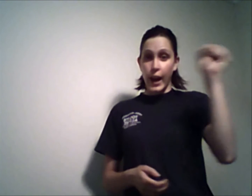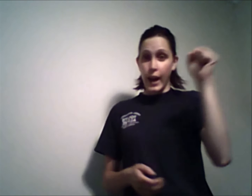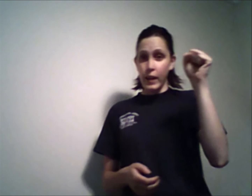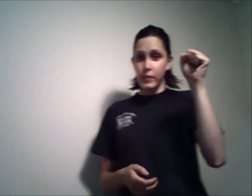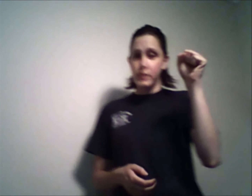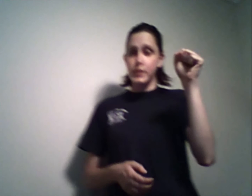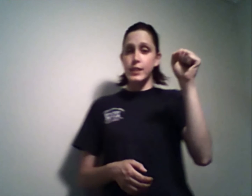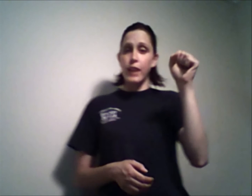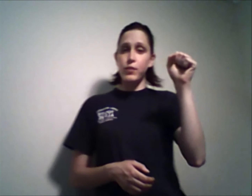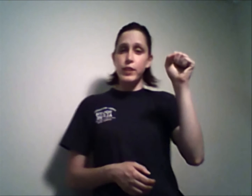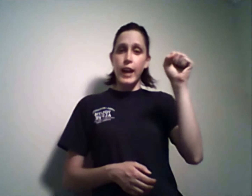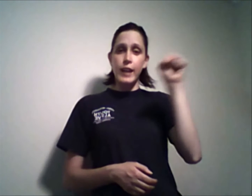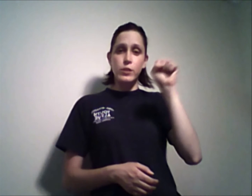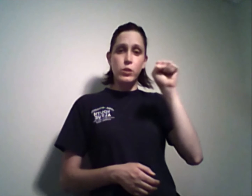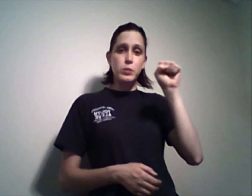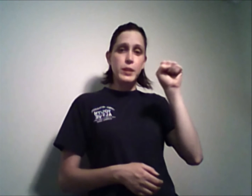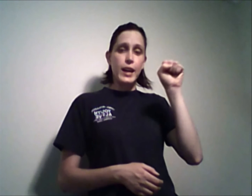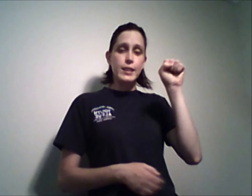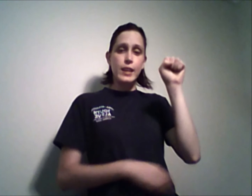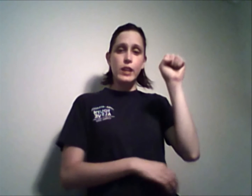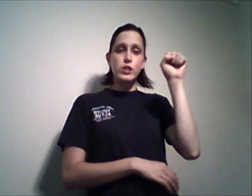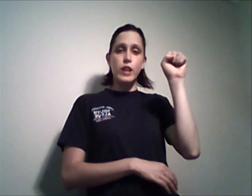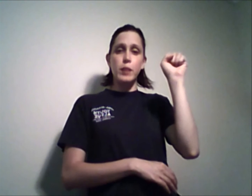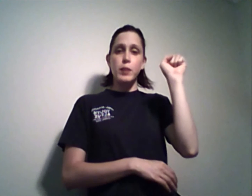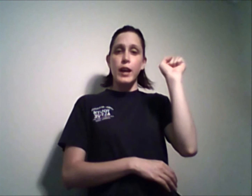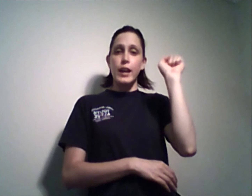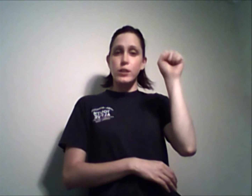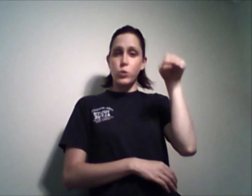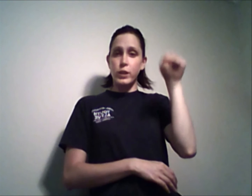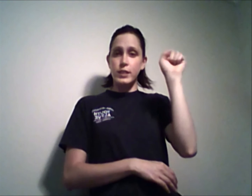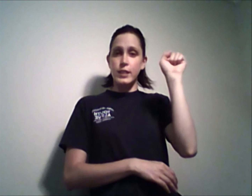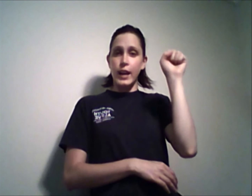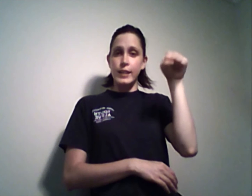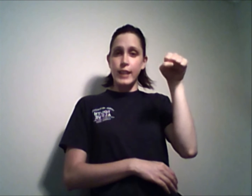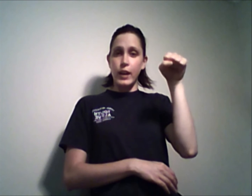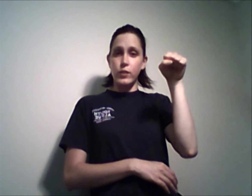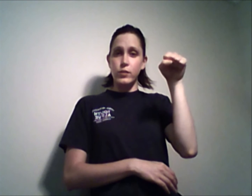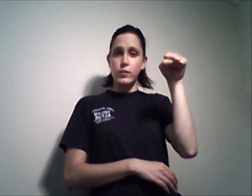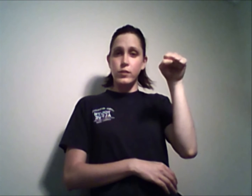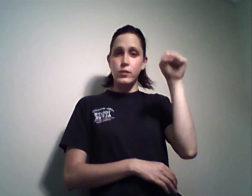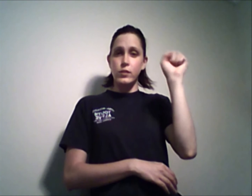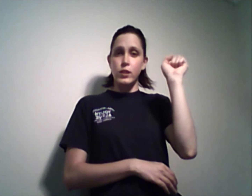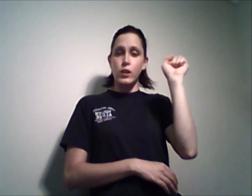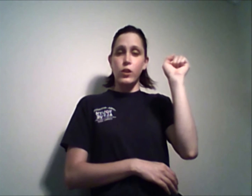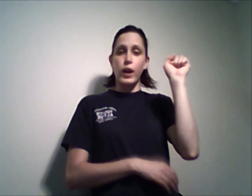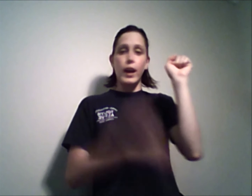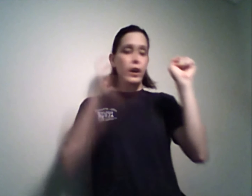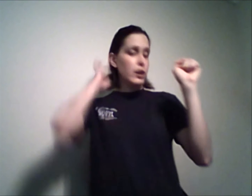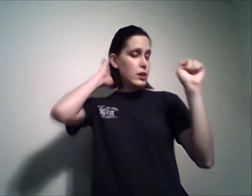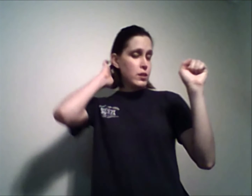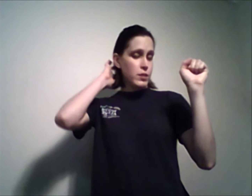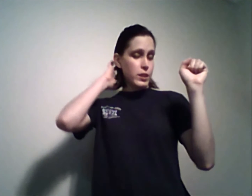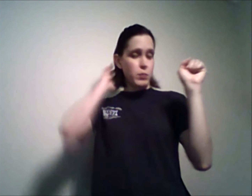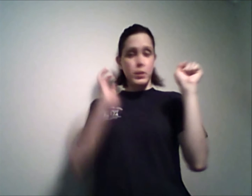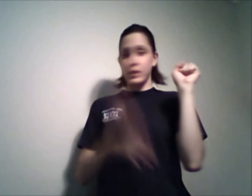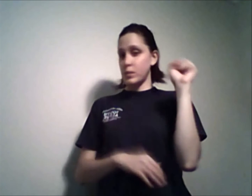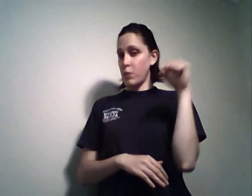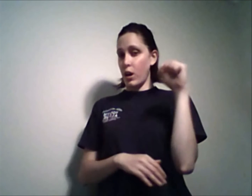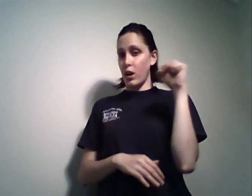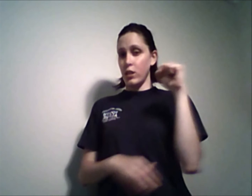Yeah, the sign for yeah is going to be an S hand shape, and it's going to nod down. Okay? This can be small,